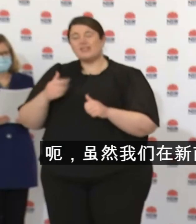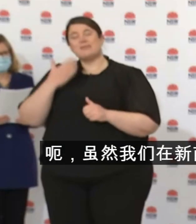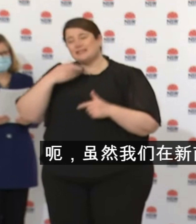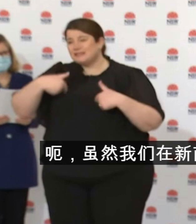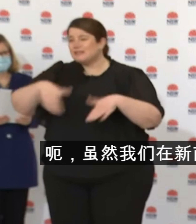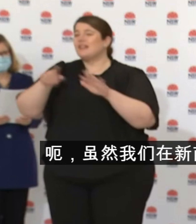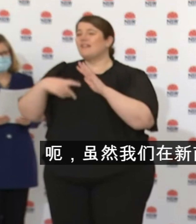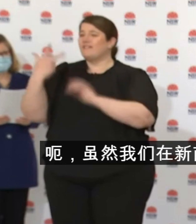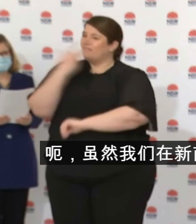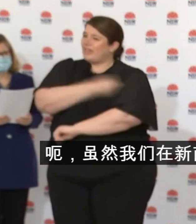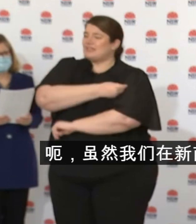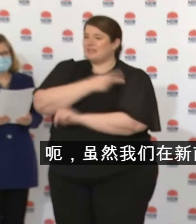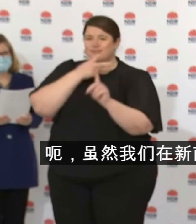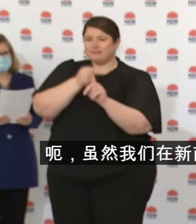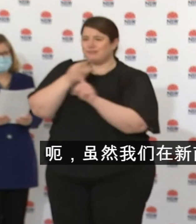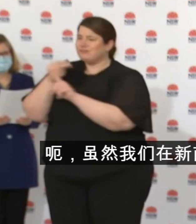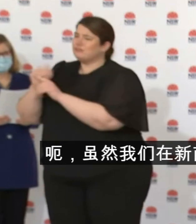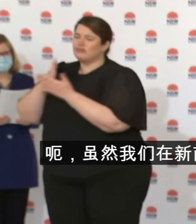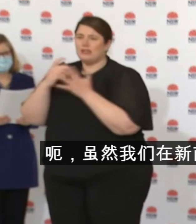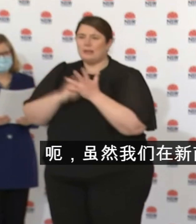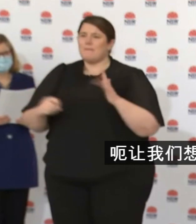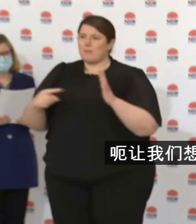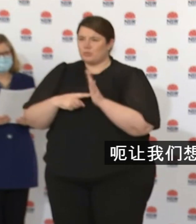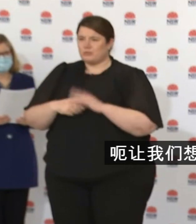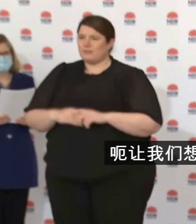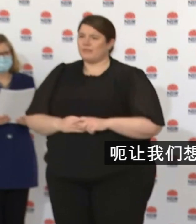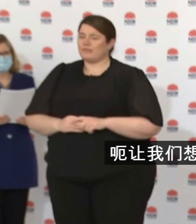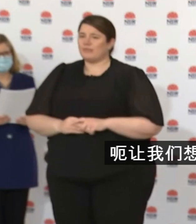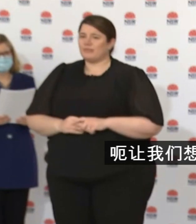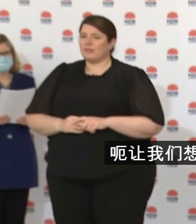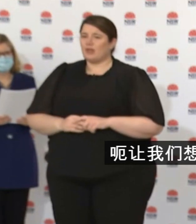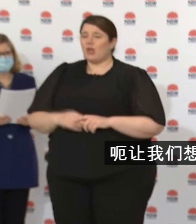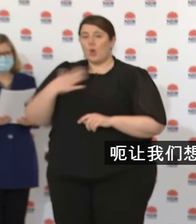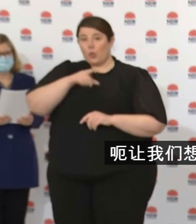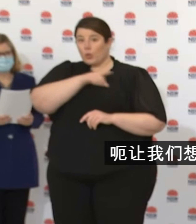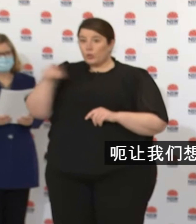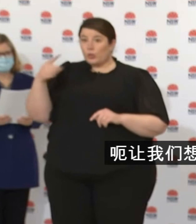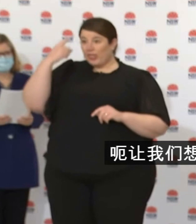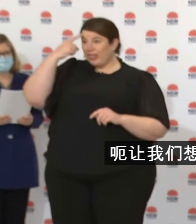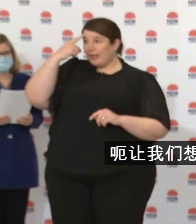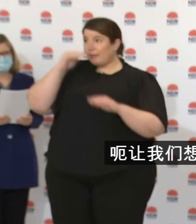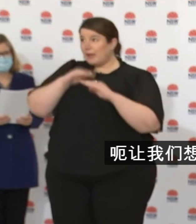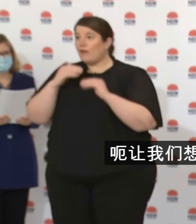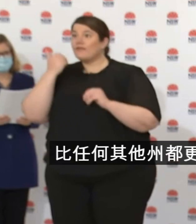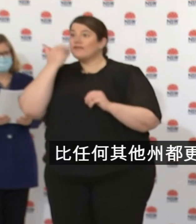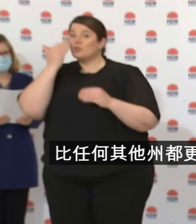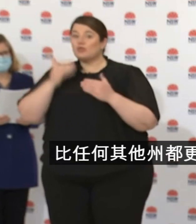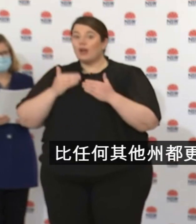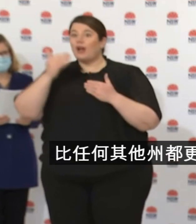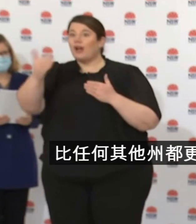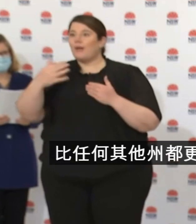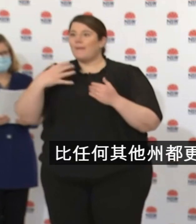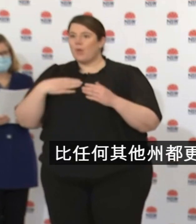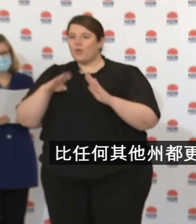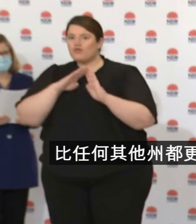And whilst we're going through a very difficult time in New South Wales, let's think about a period of time when potentially we live more free than